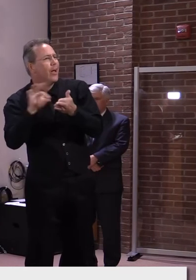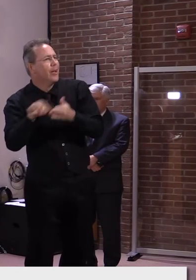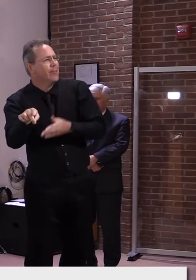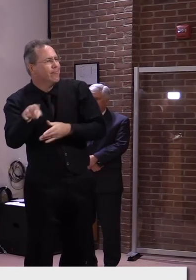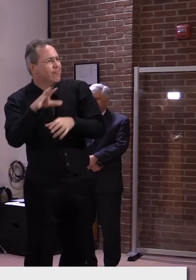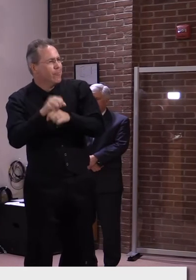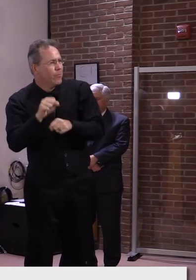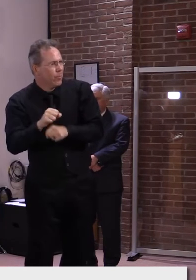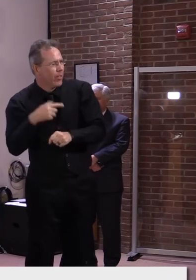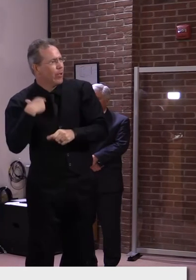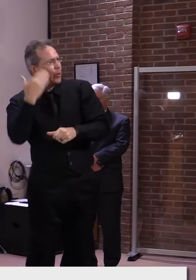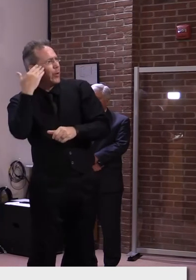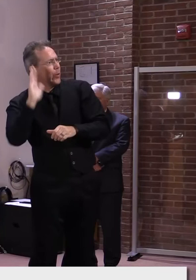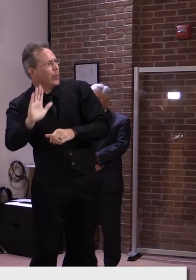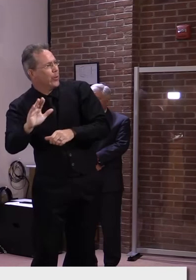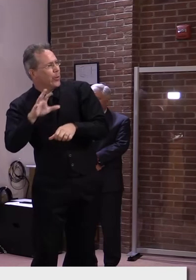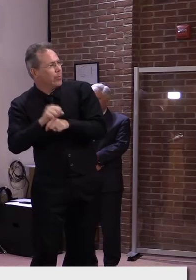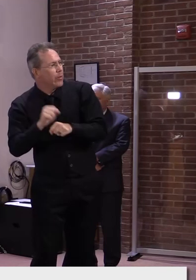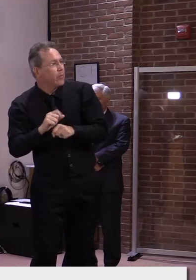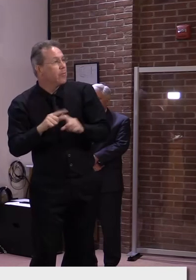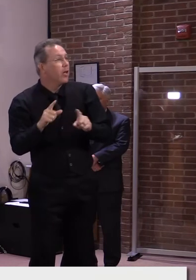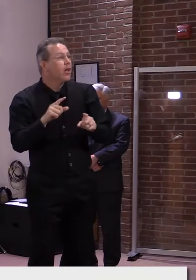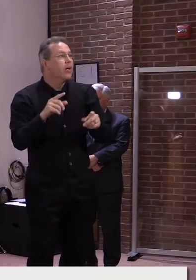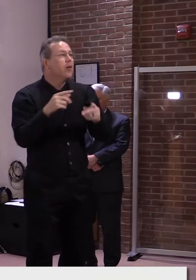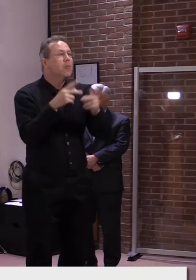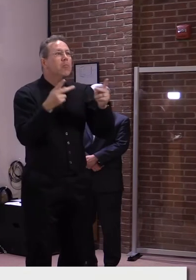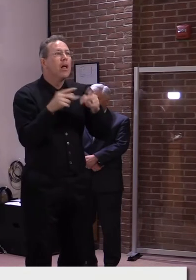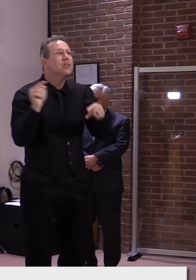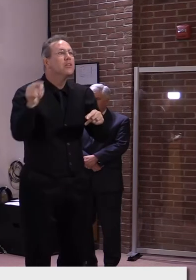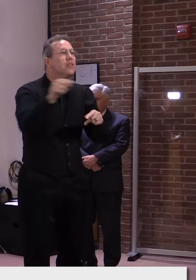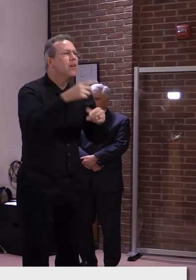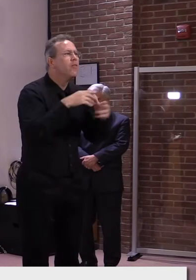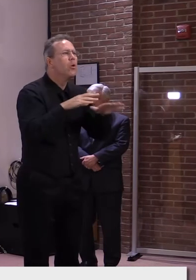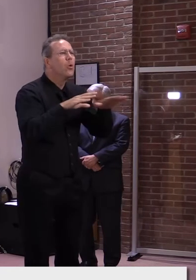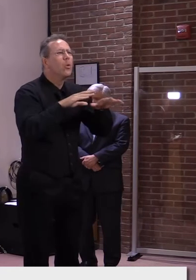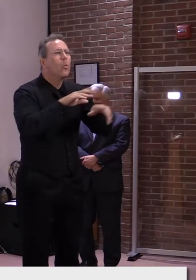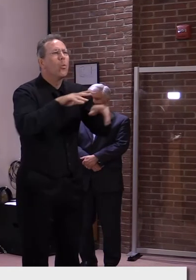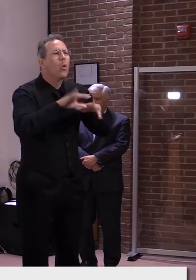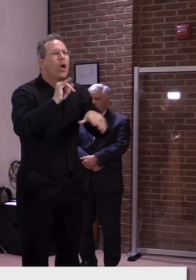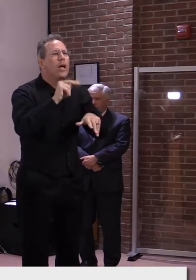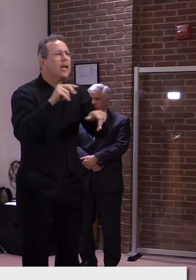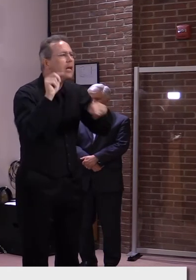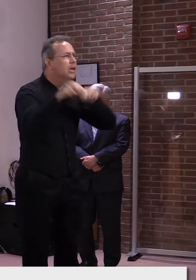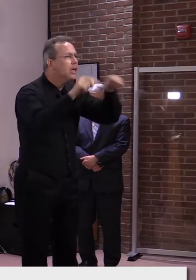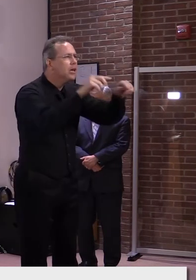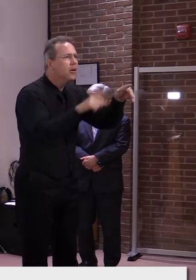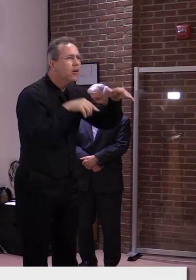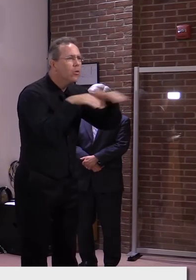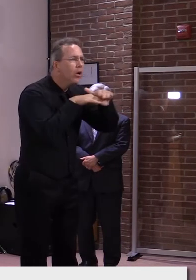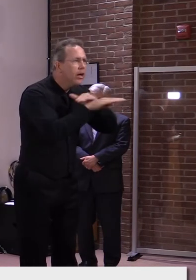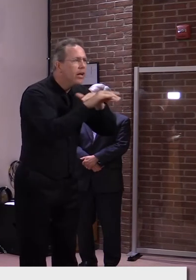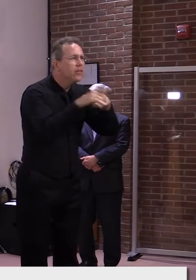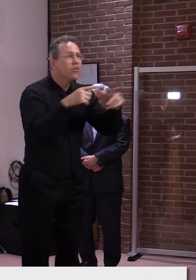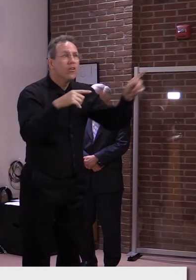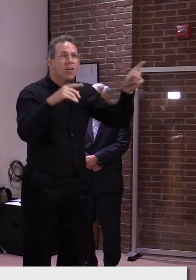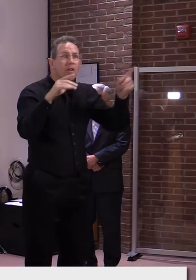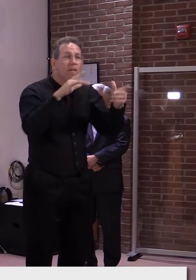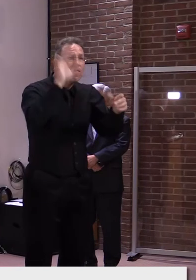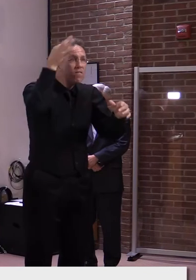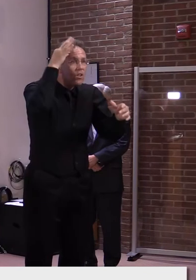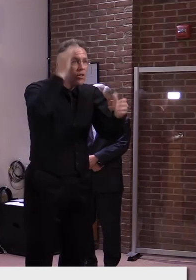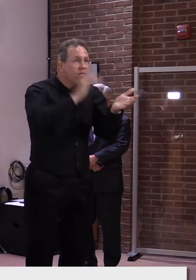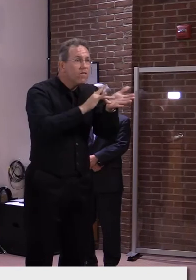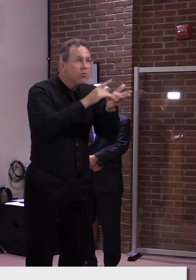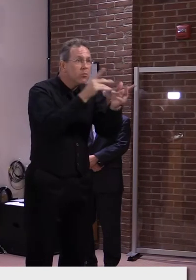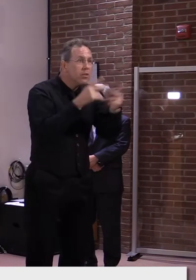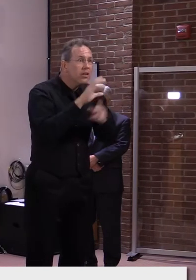there's also a number of other opportunities, whether it's in the federal pharmacies, and there might be at least a couple